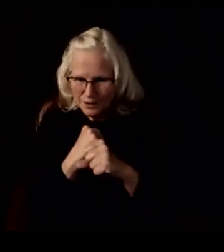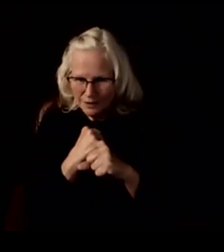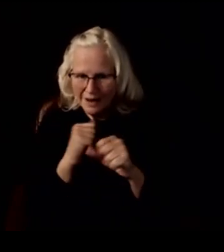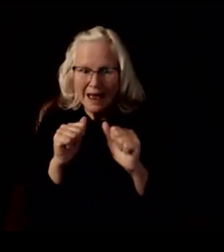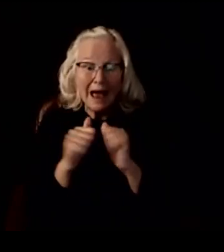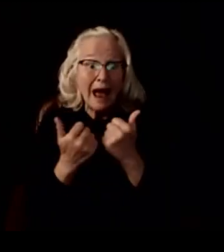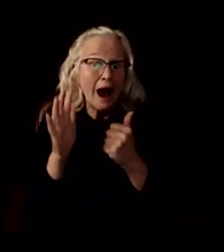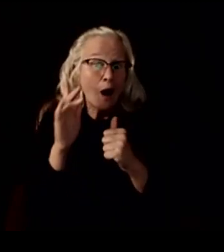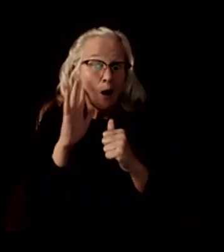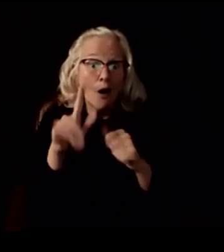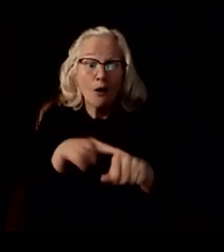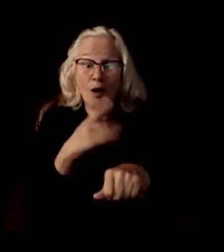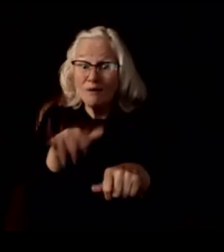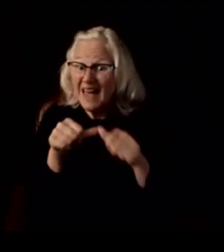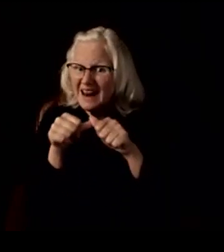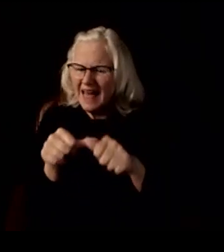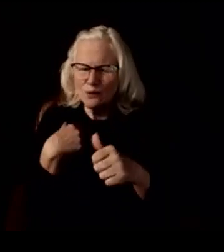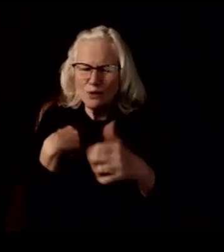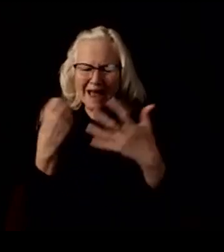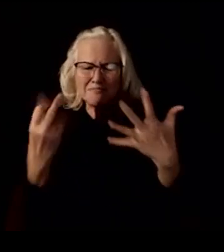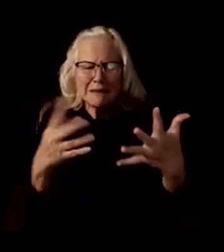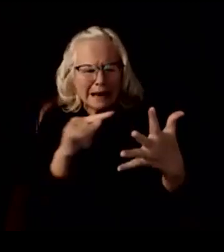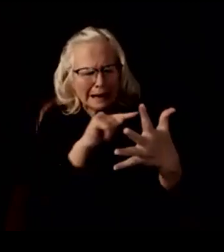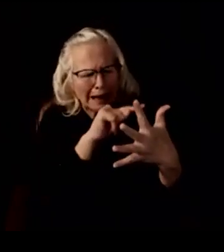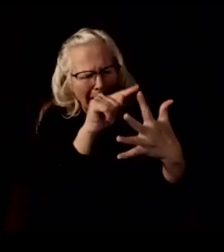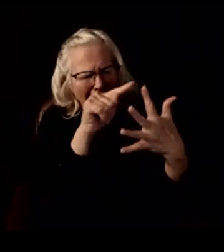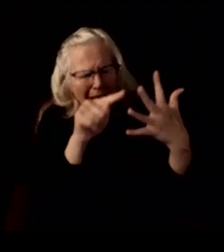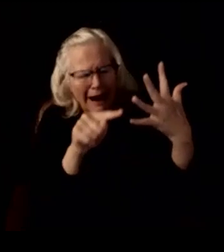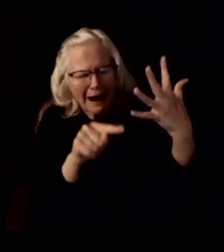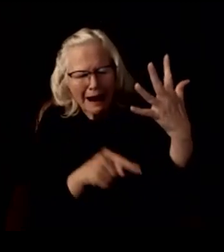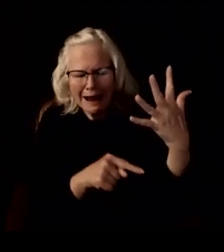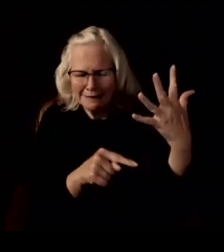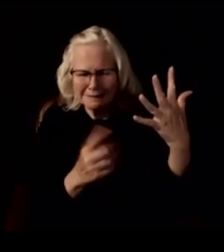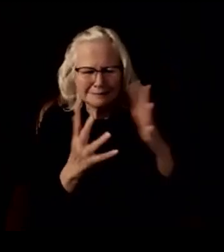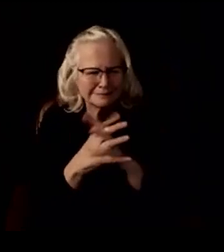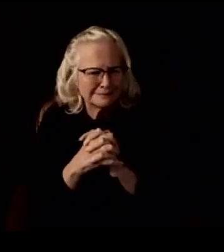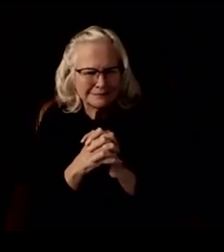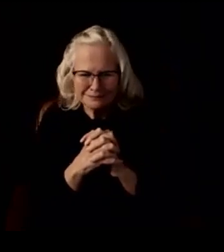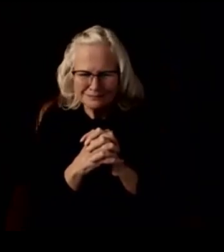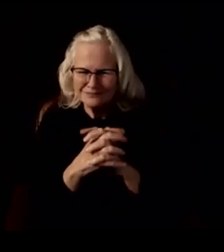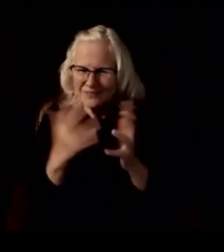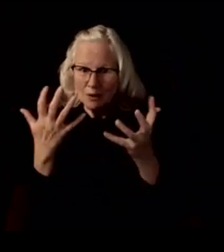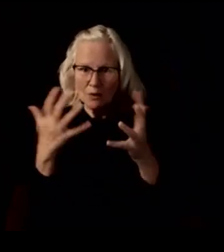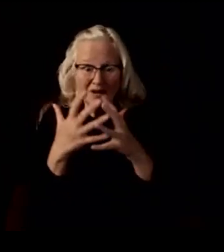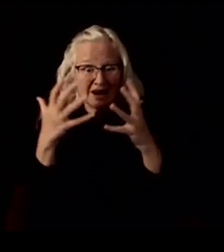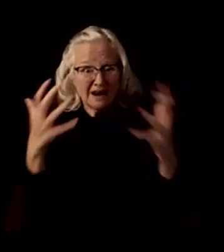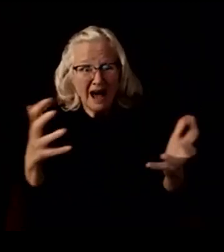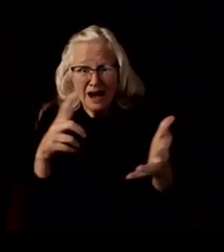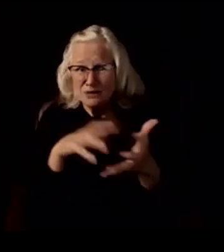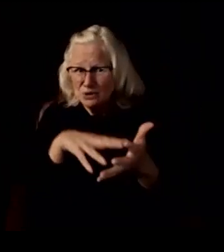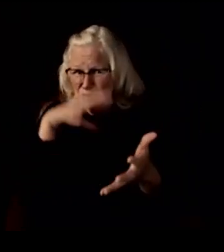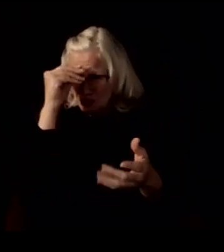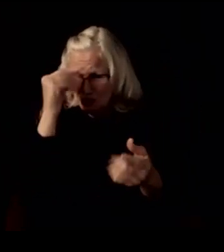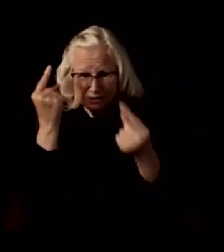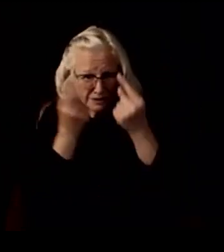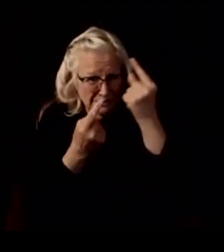And so lots of things to learn and to consider, but not a specific answer to that